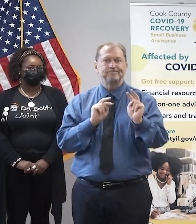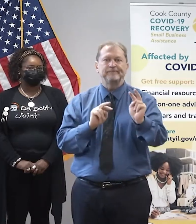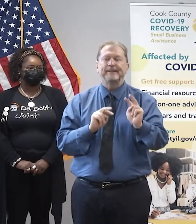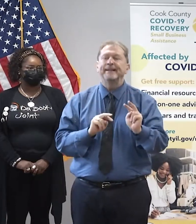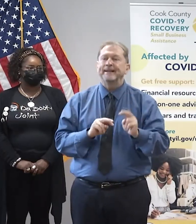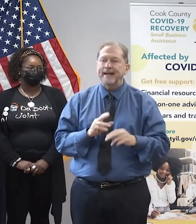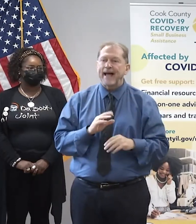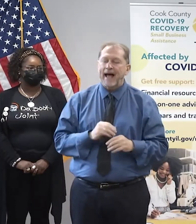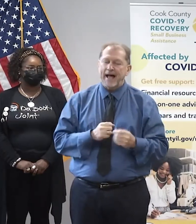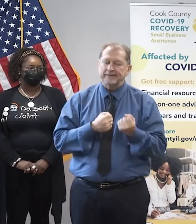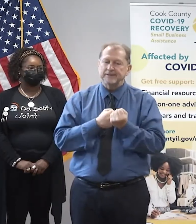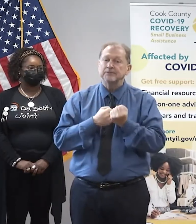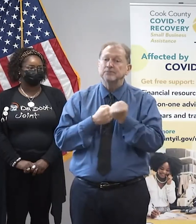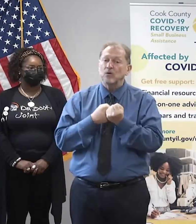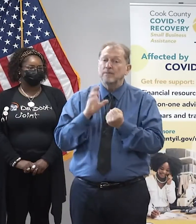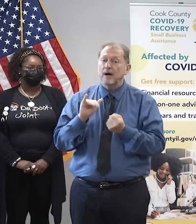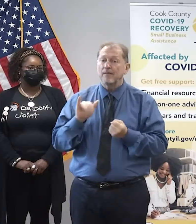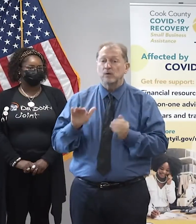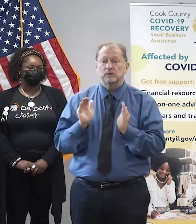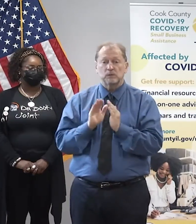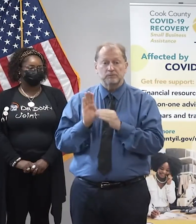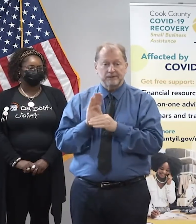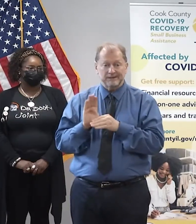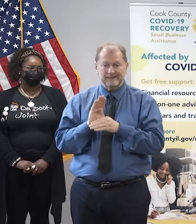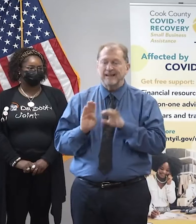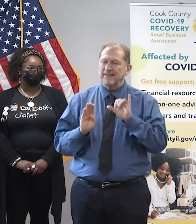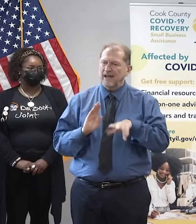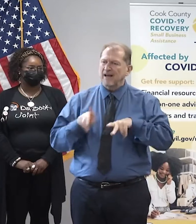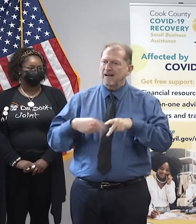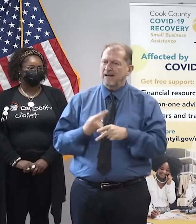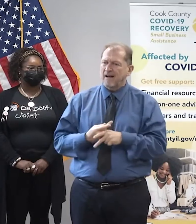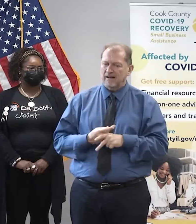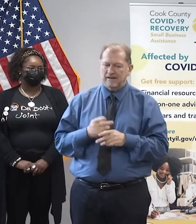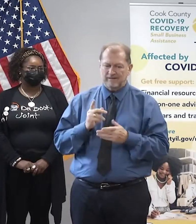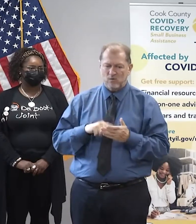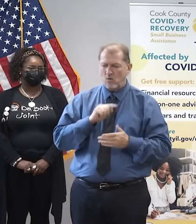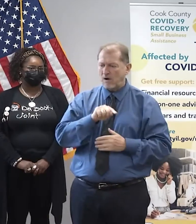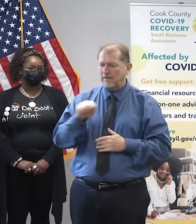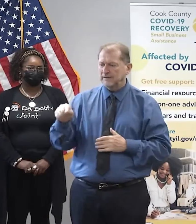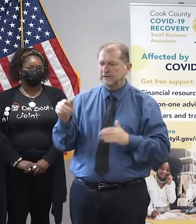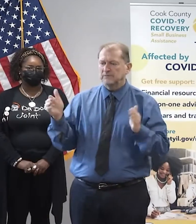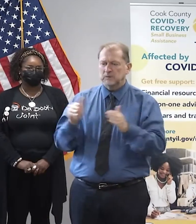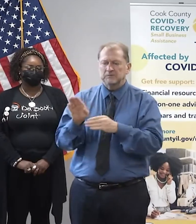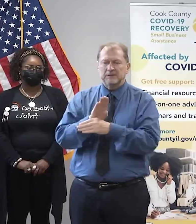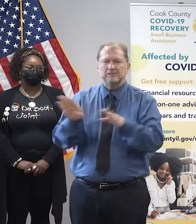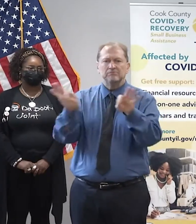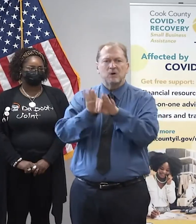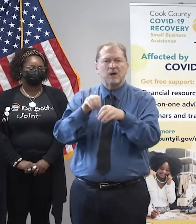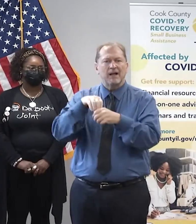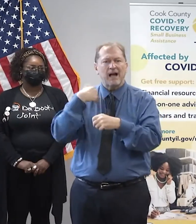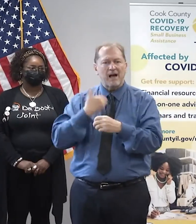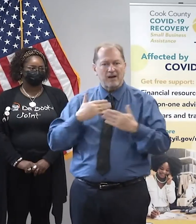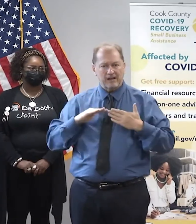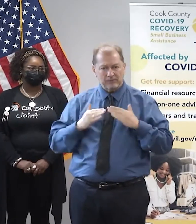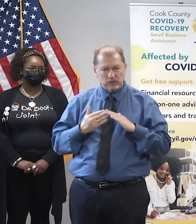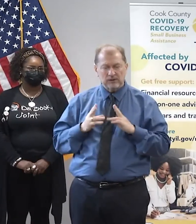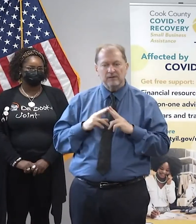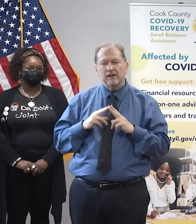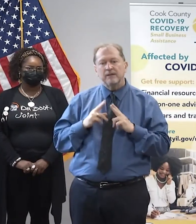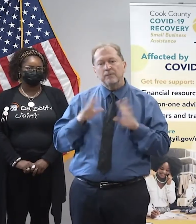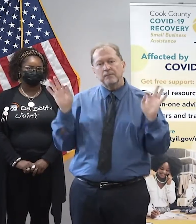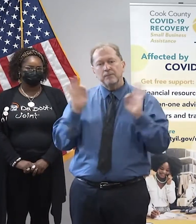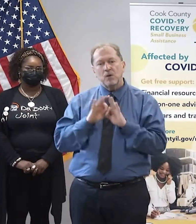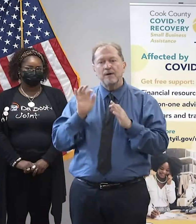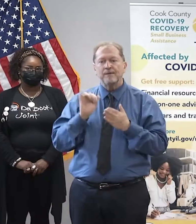contributed by our small businesses. This is the type of role that they play in our communities, and it's extremely important that